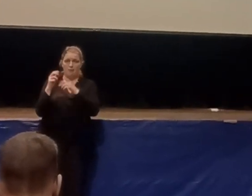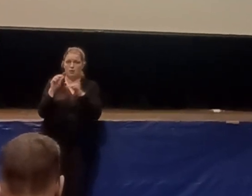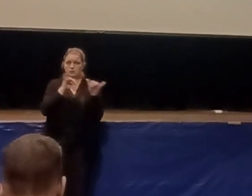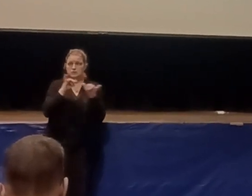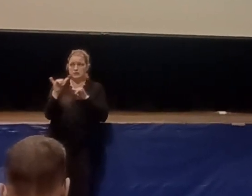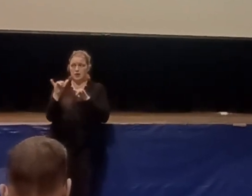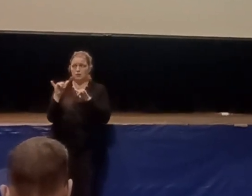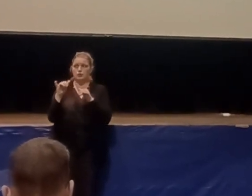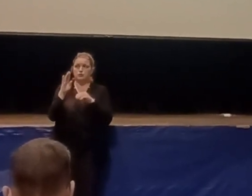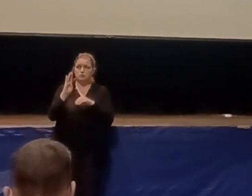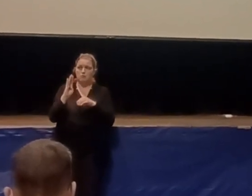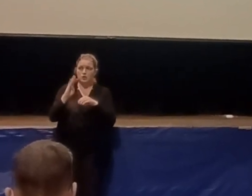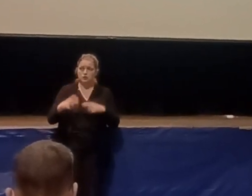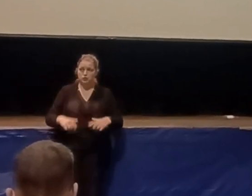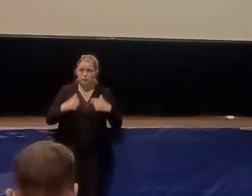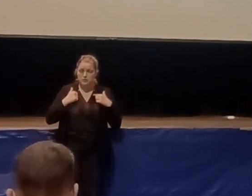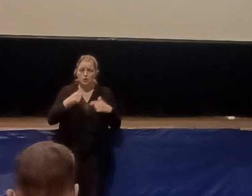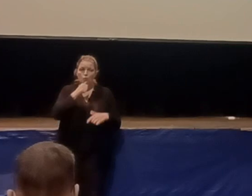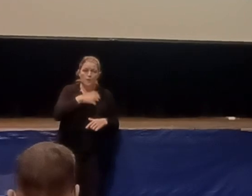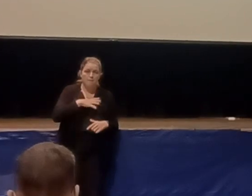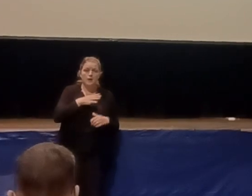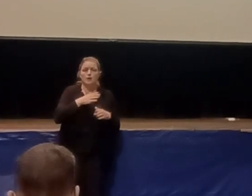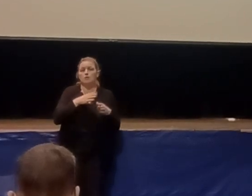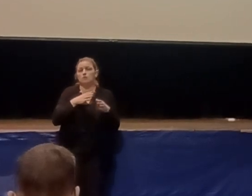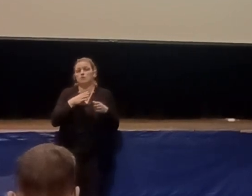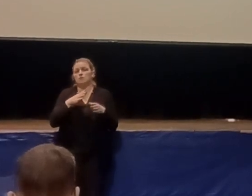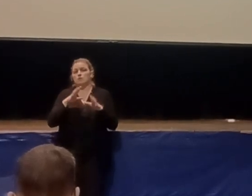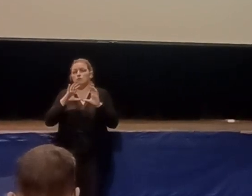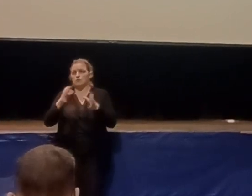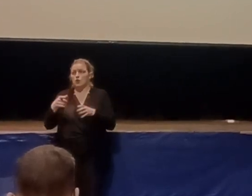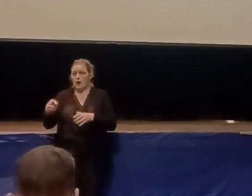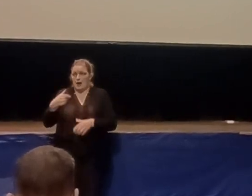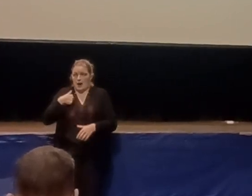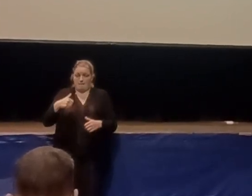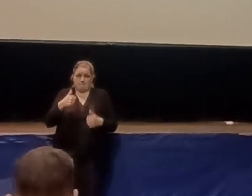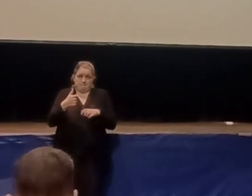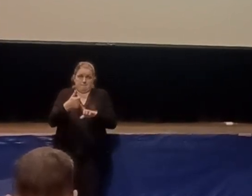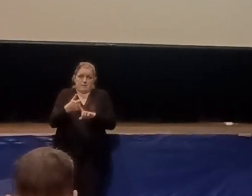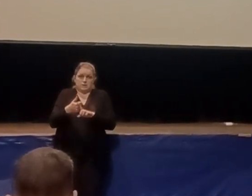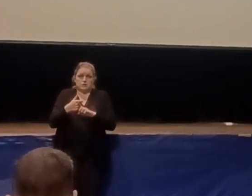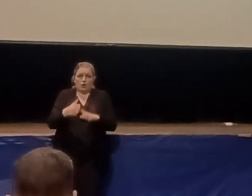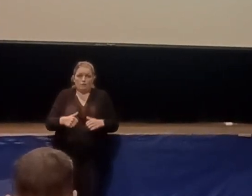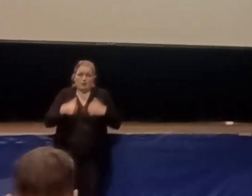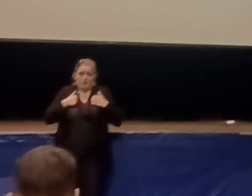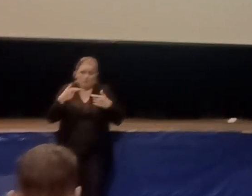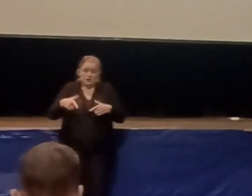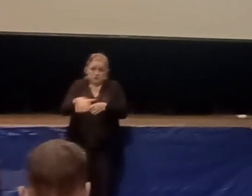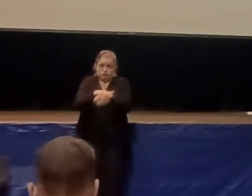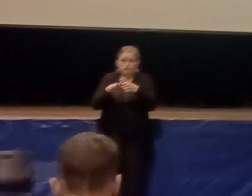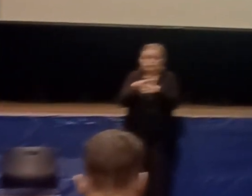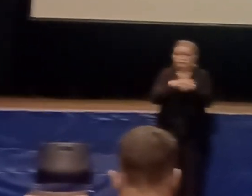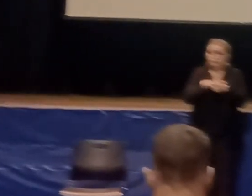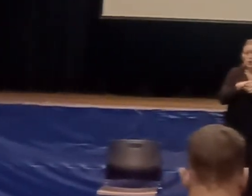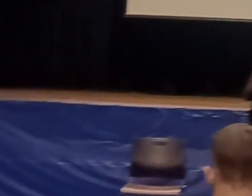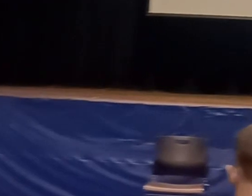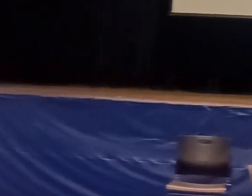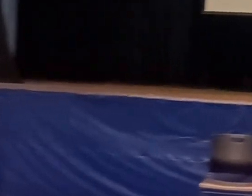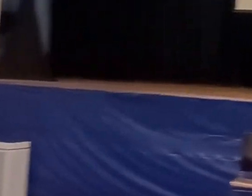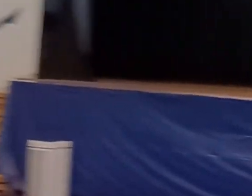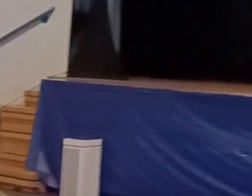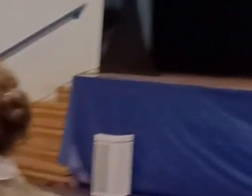use Boston residents, women, minorities. So, and I'm a resident of this neighborhood. So, work-wise,